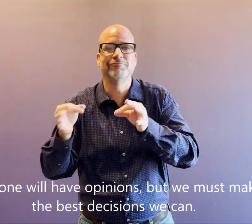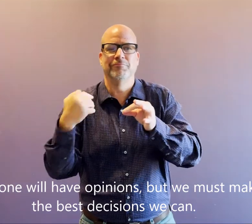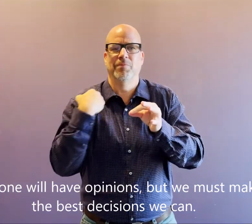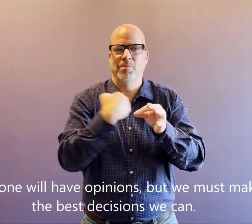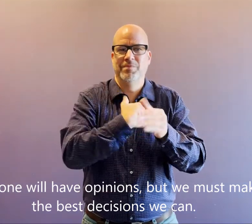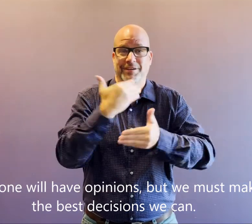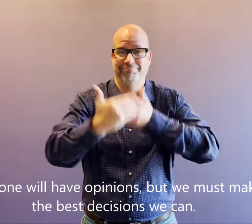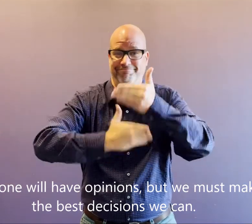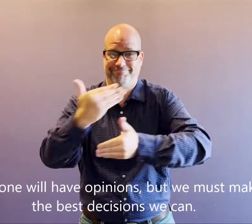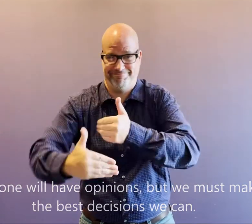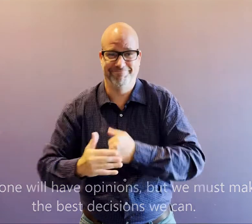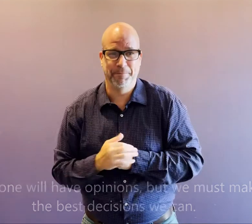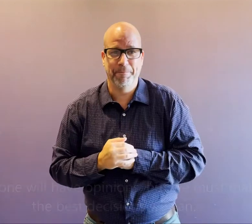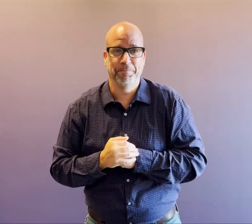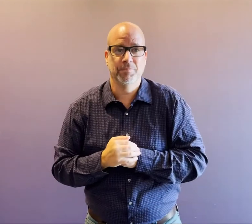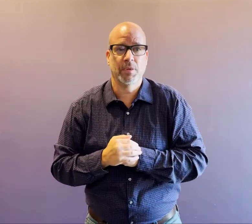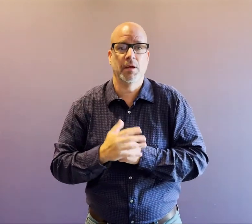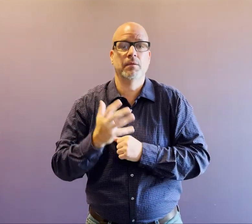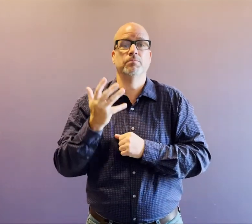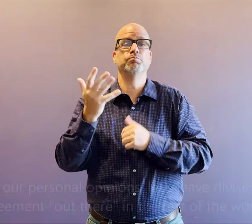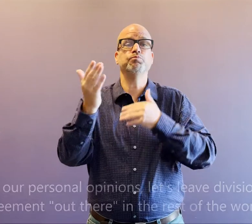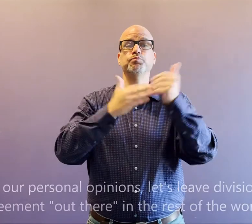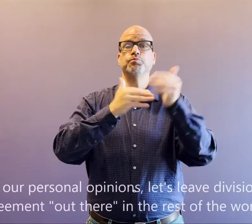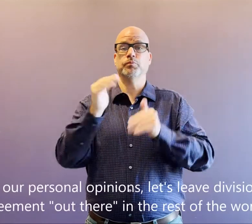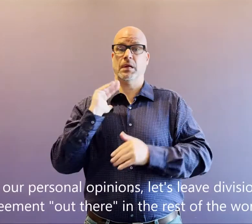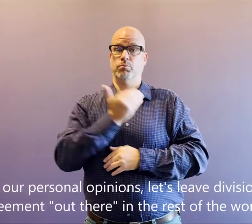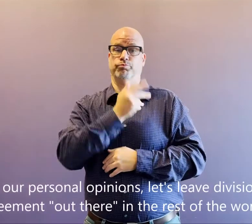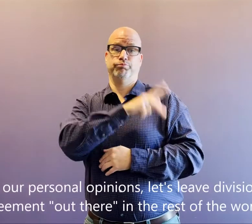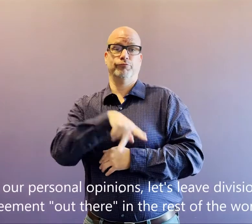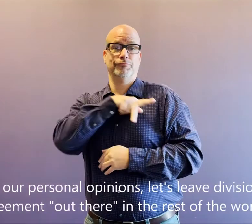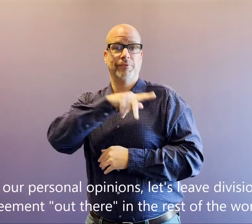But we must make the best decisions we can.